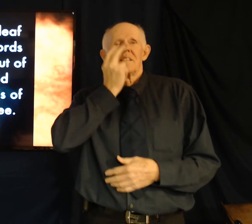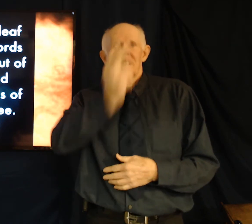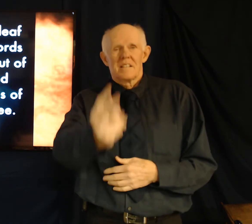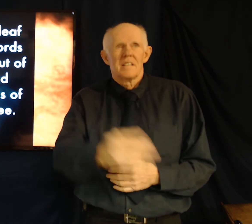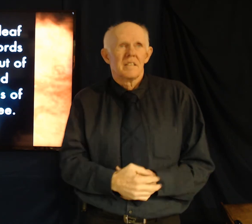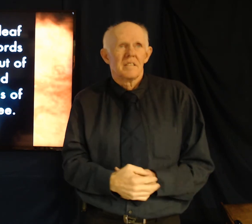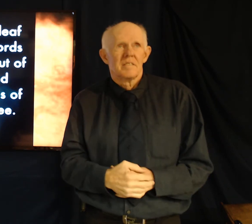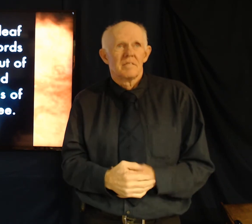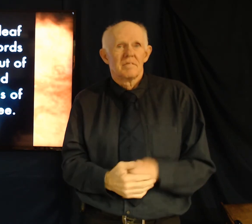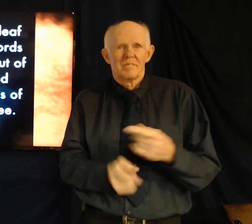the blind shall see.